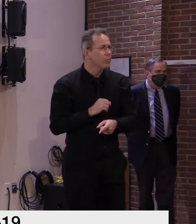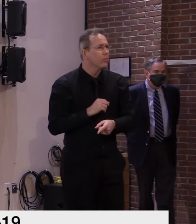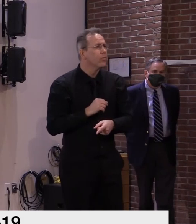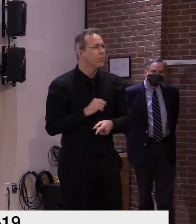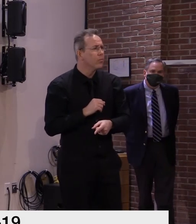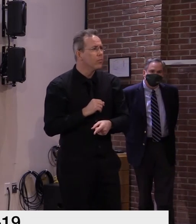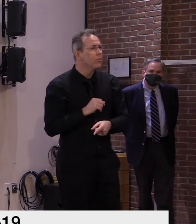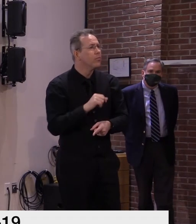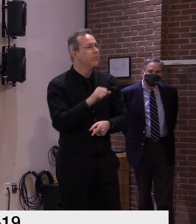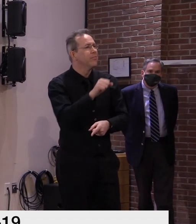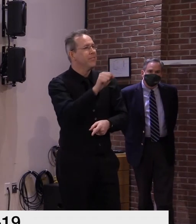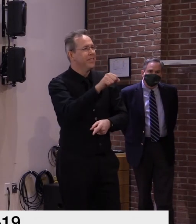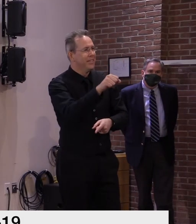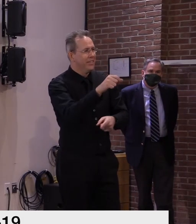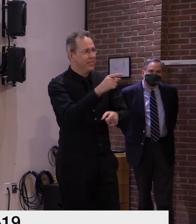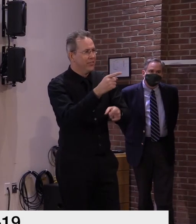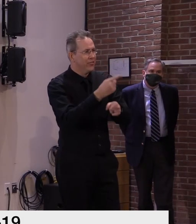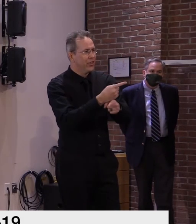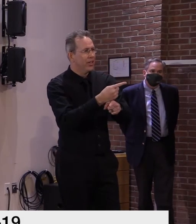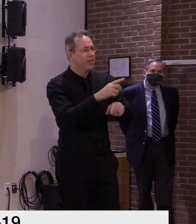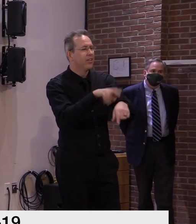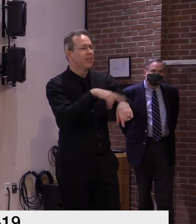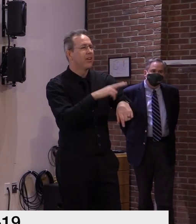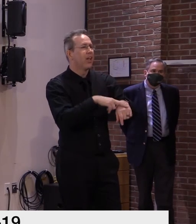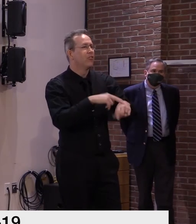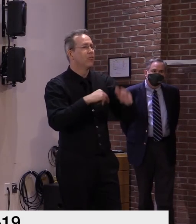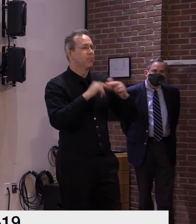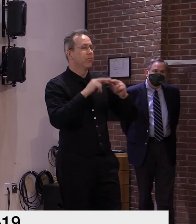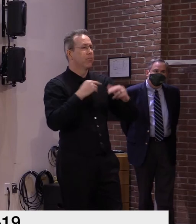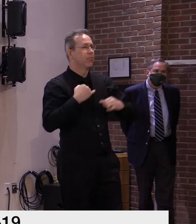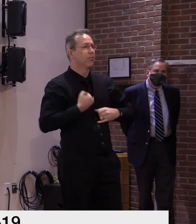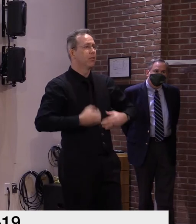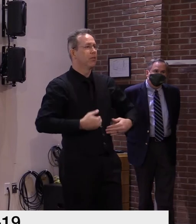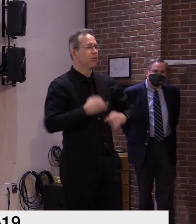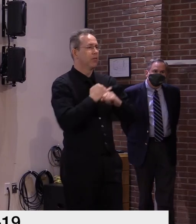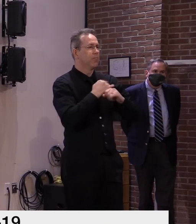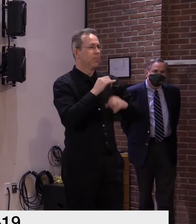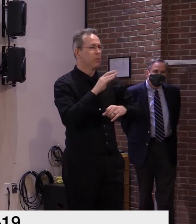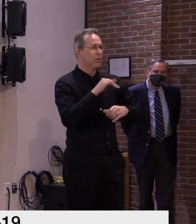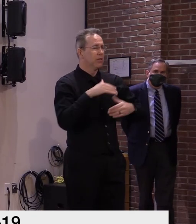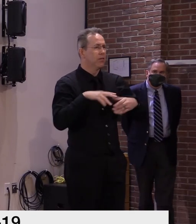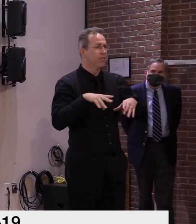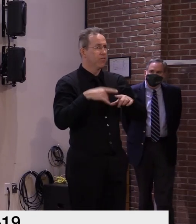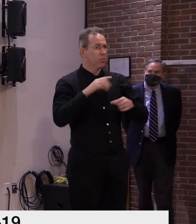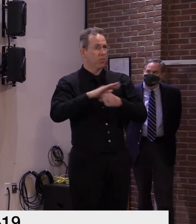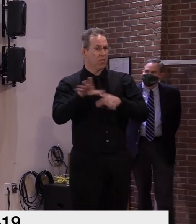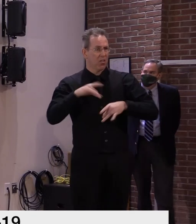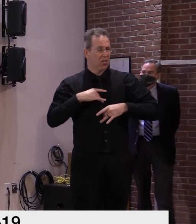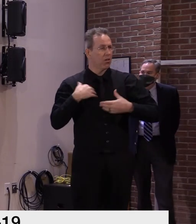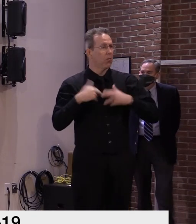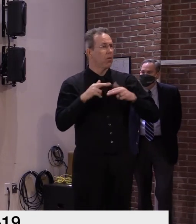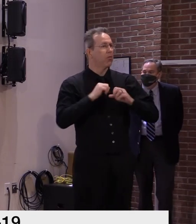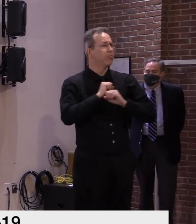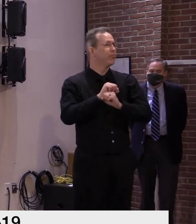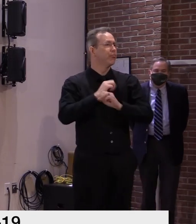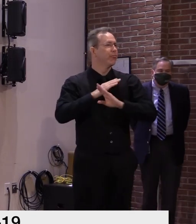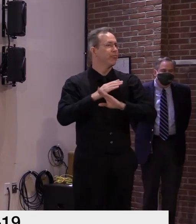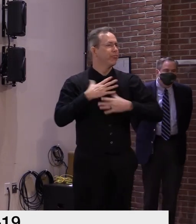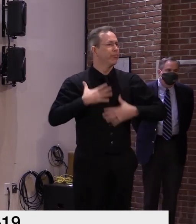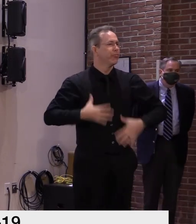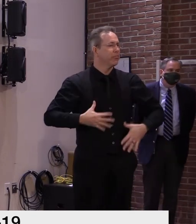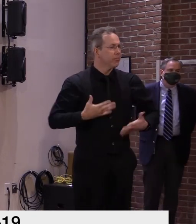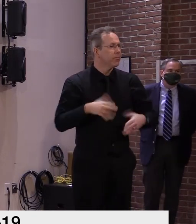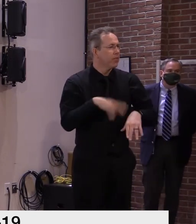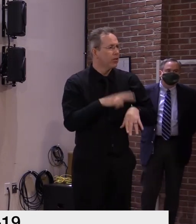that people will have if they've had coronavirus, had COVID-19 as an illness. The question would